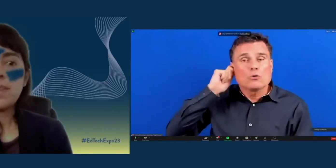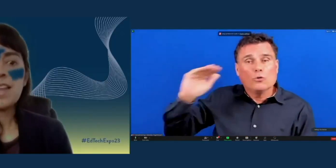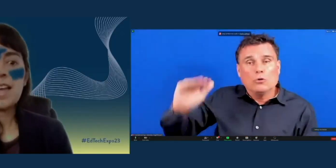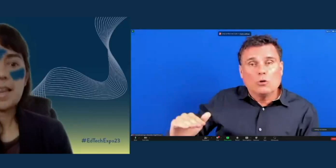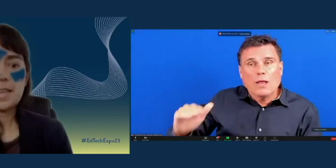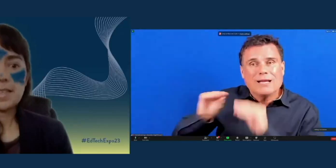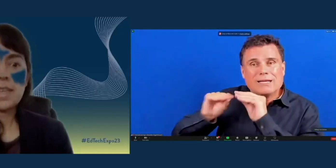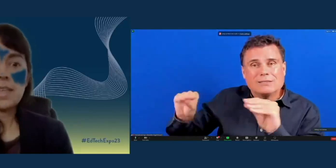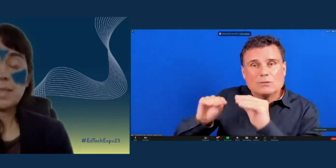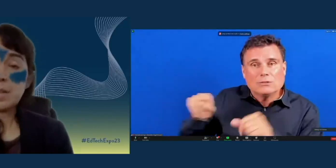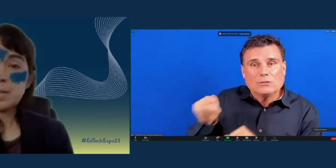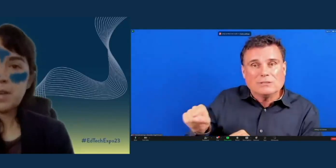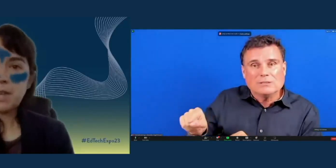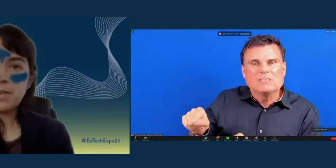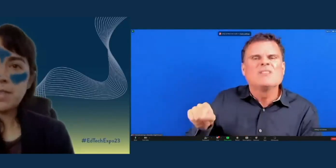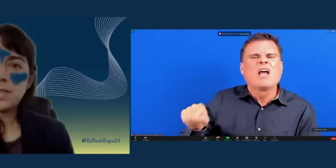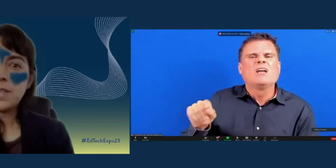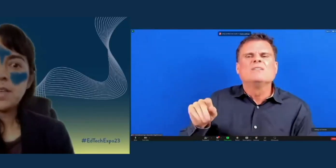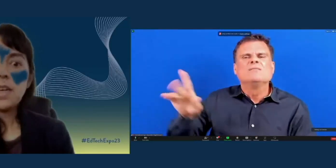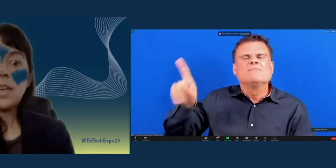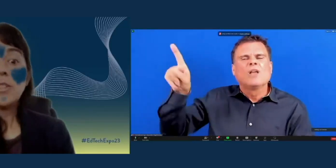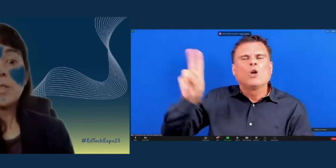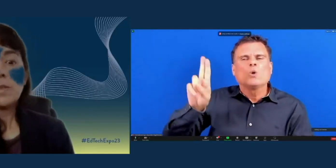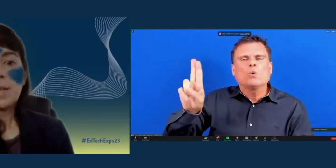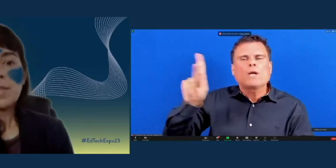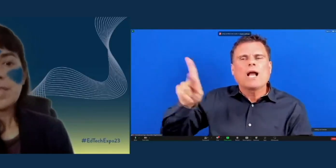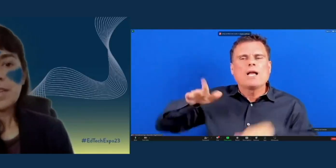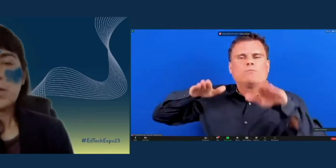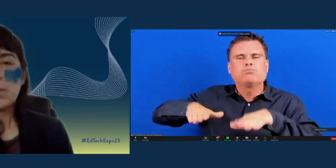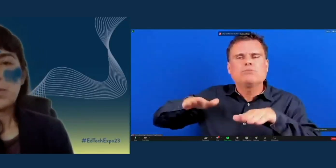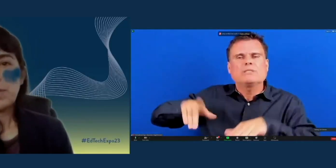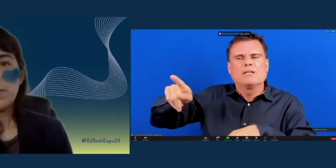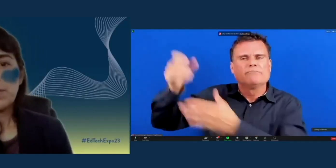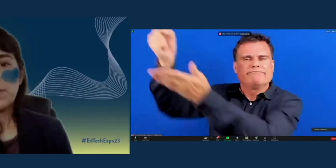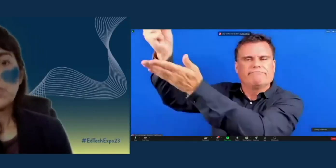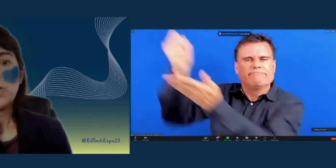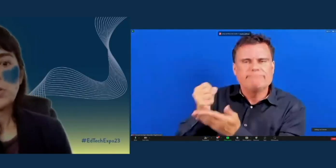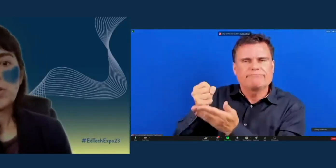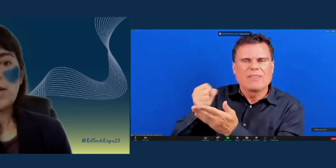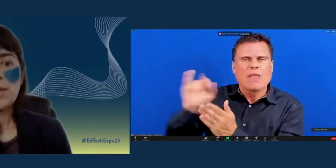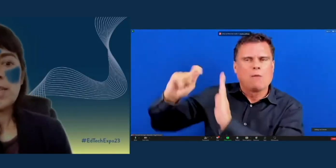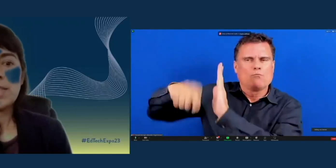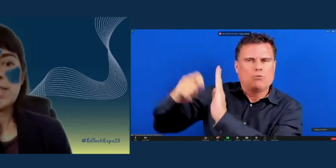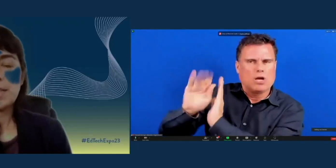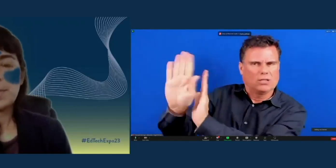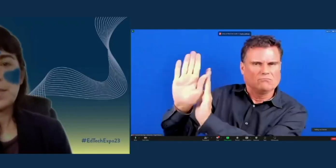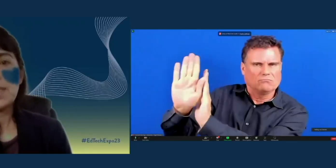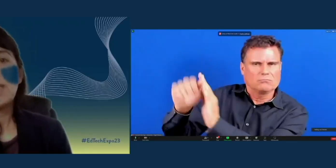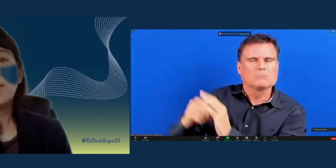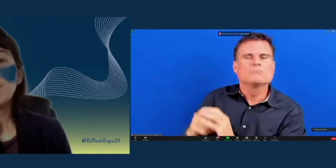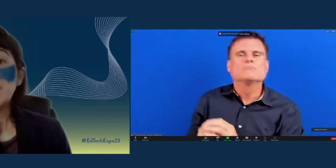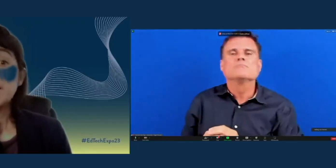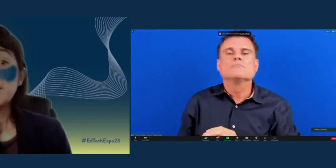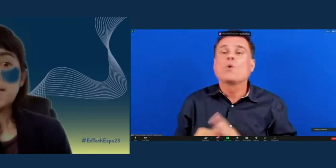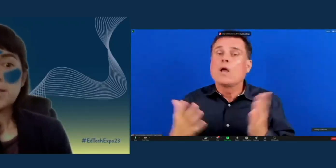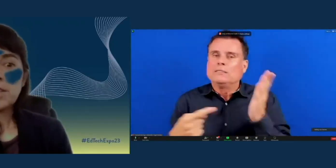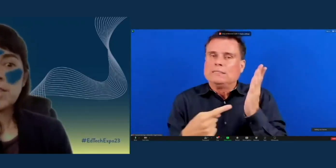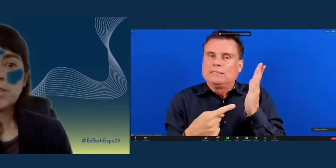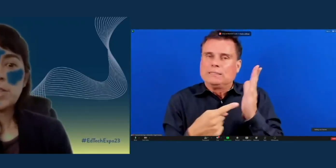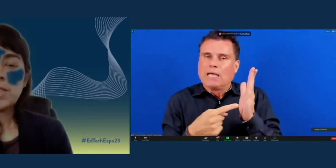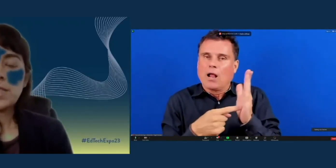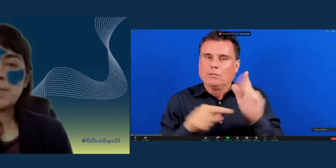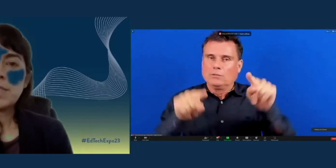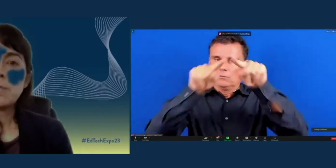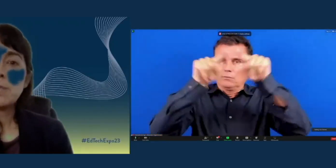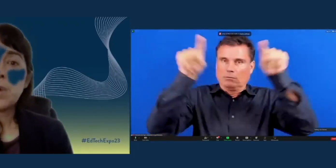Commonwealth and Development Office, to develop the technical brief towards equity in assessment, making standardized